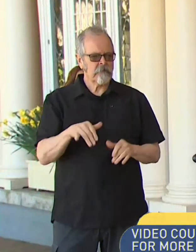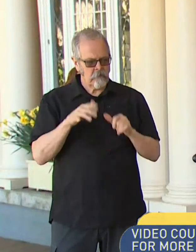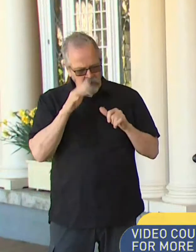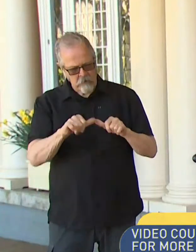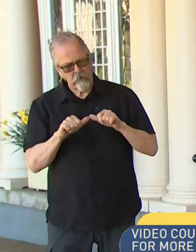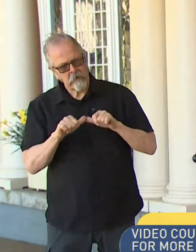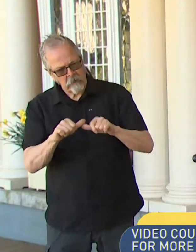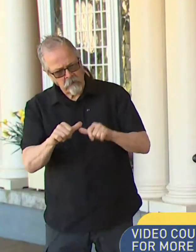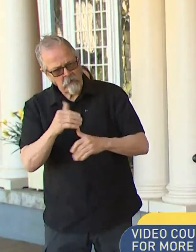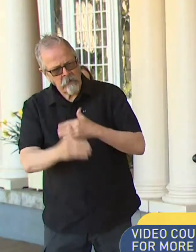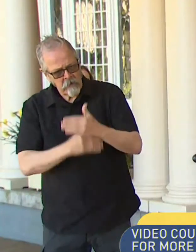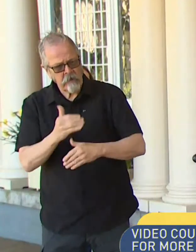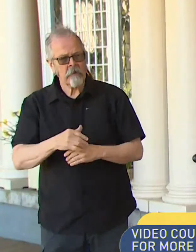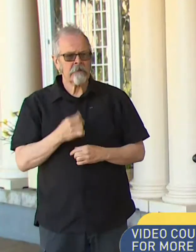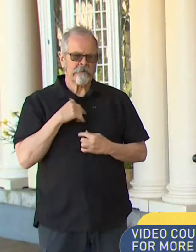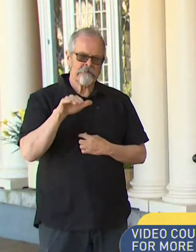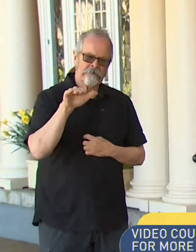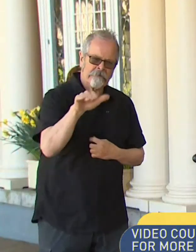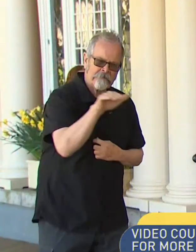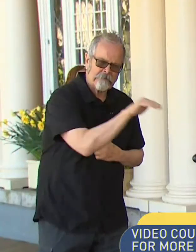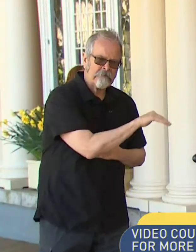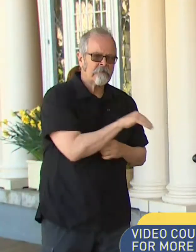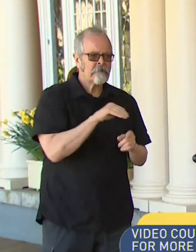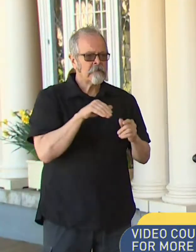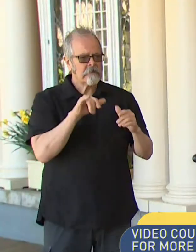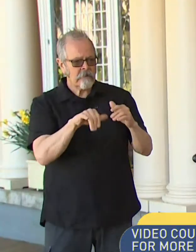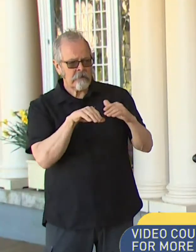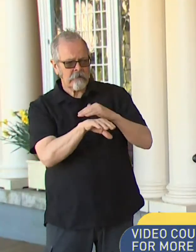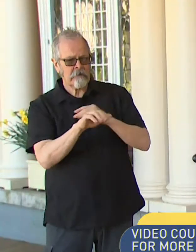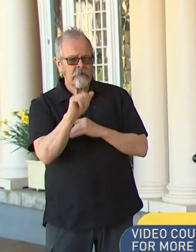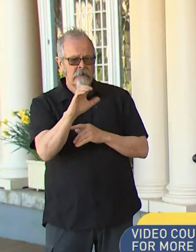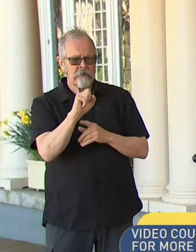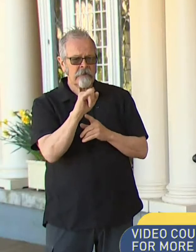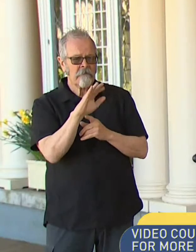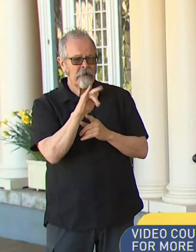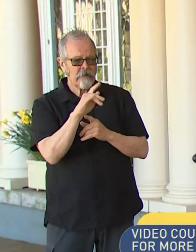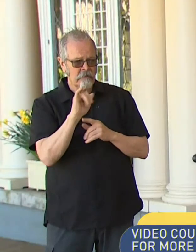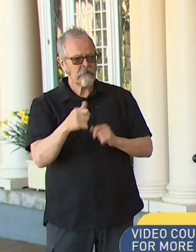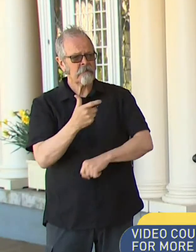want to remind people of the accessibility of the vaccine